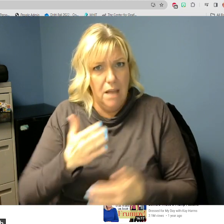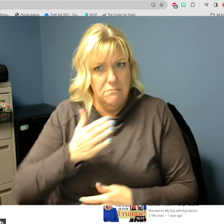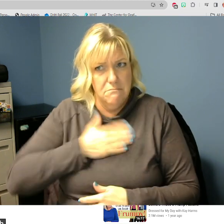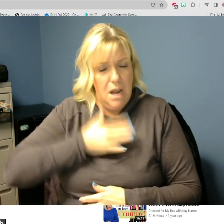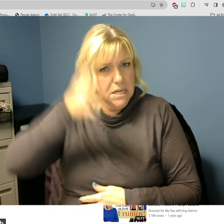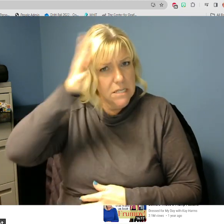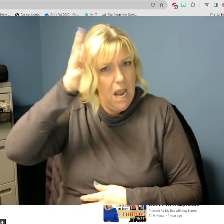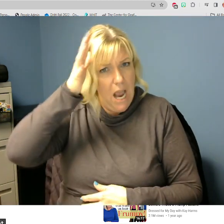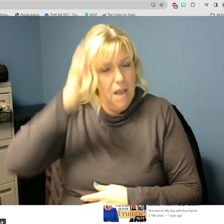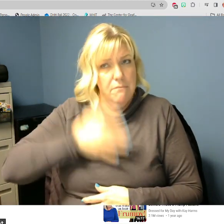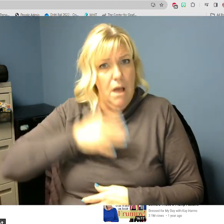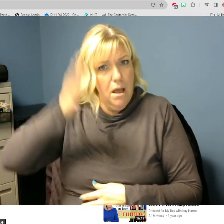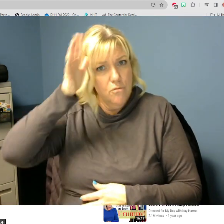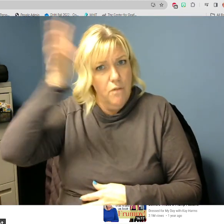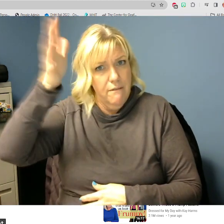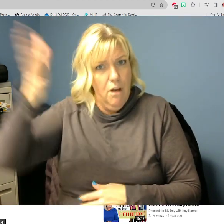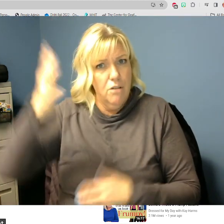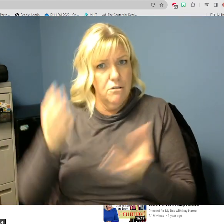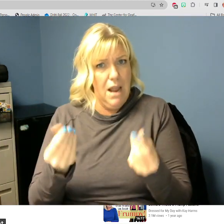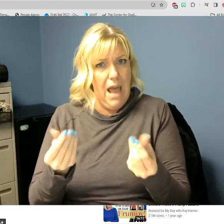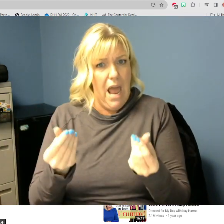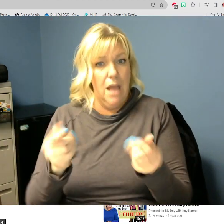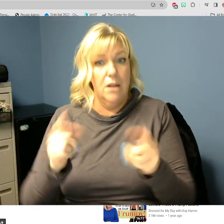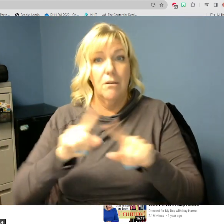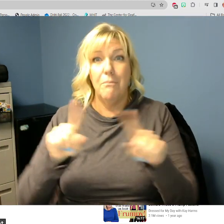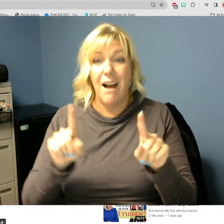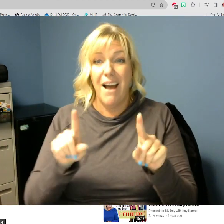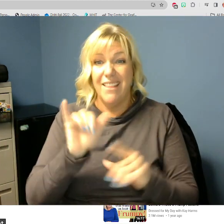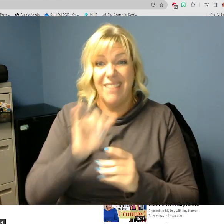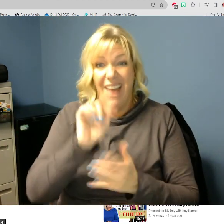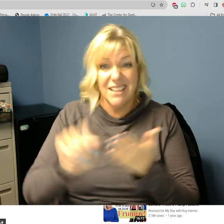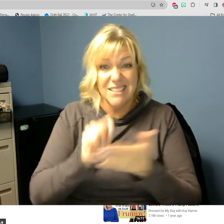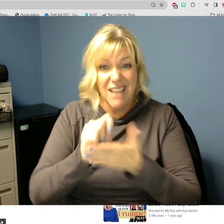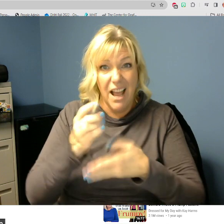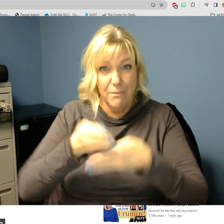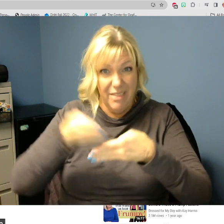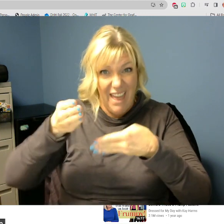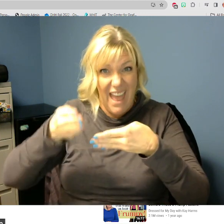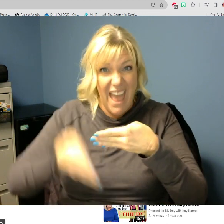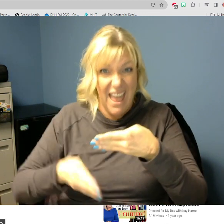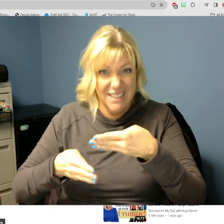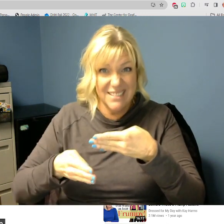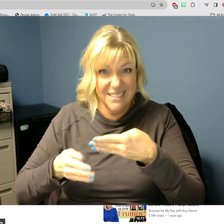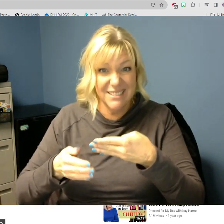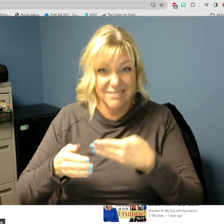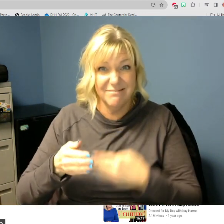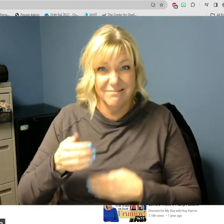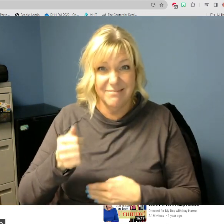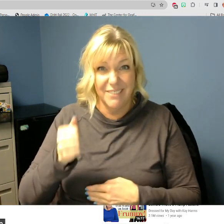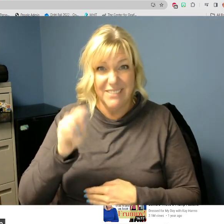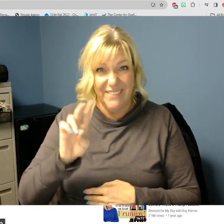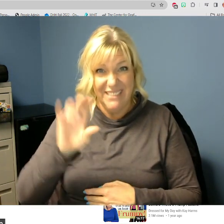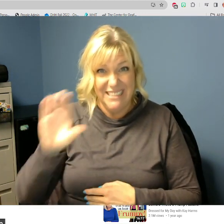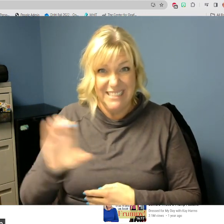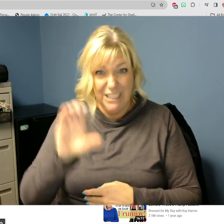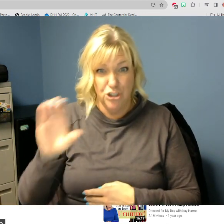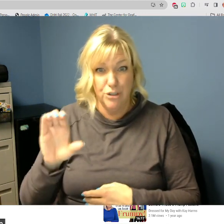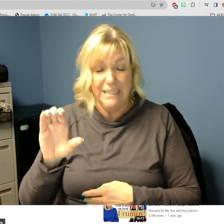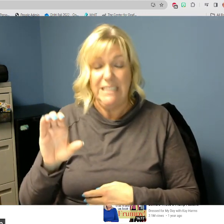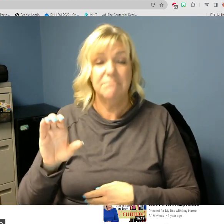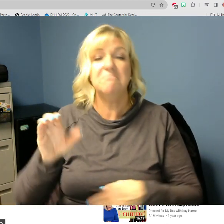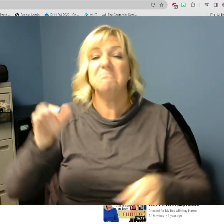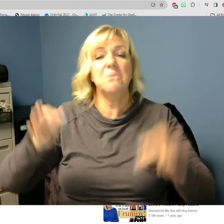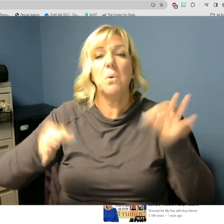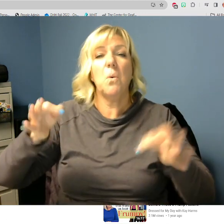the end of the 17th century. And the Virginia court claims that that land is not available to